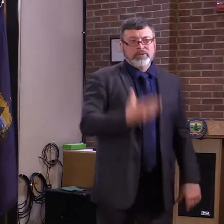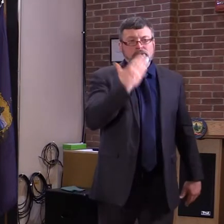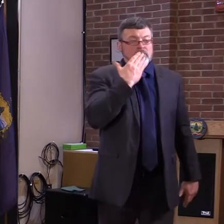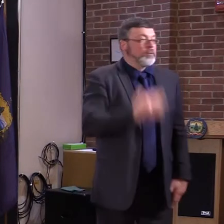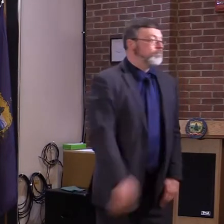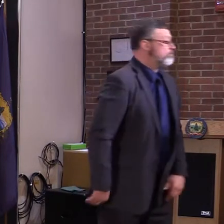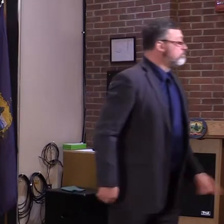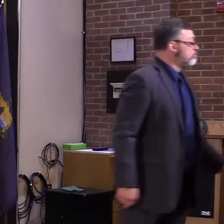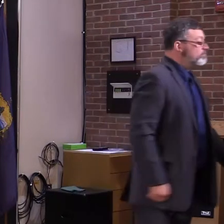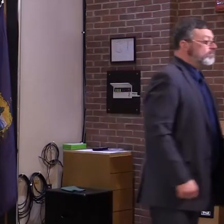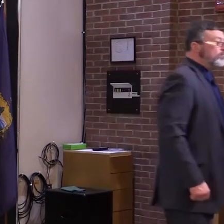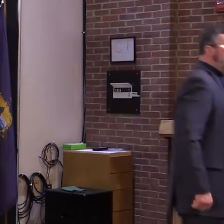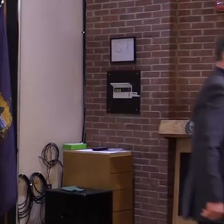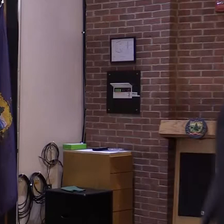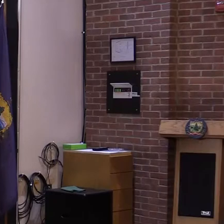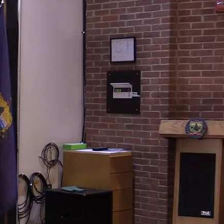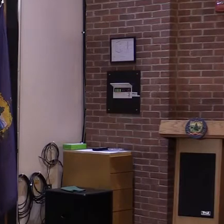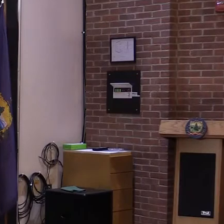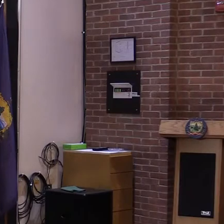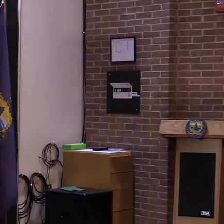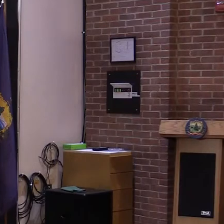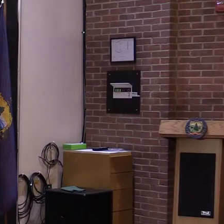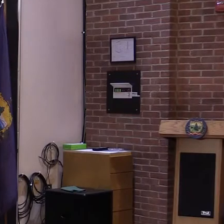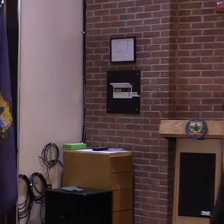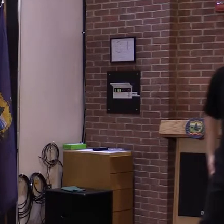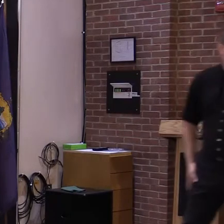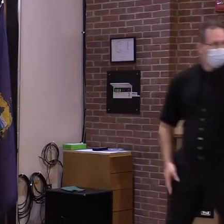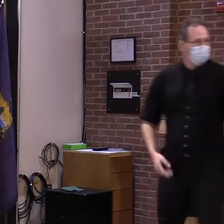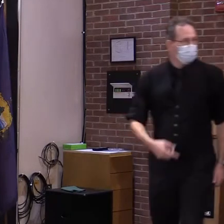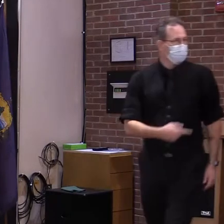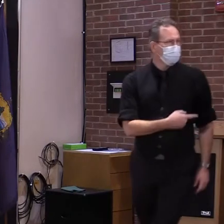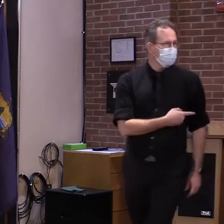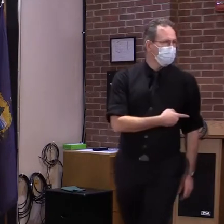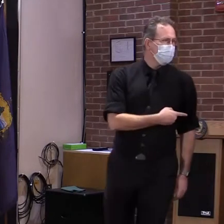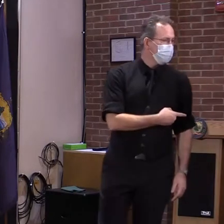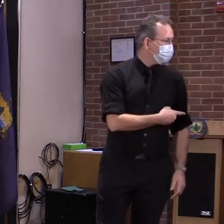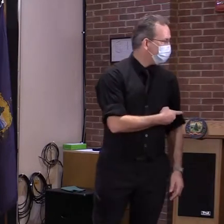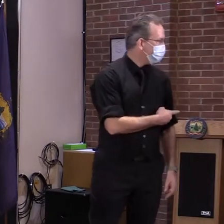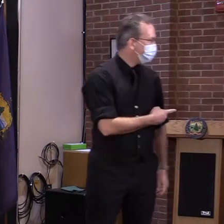Thank you. All right, we'll move to the Jim Edlin. Just one quick one.